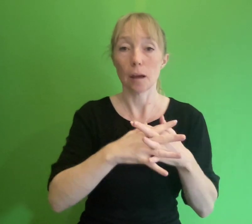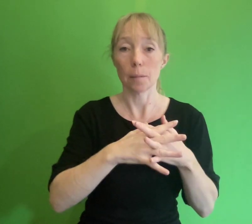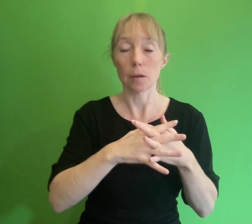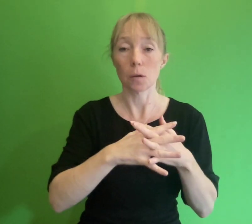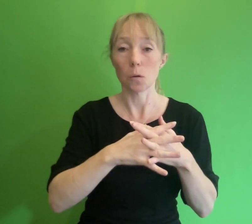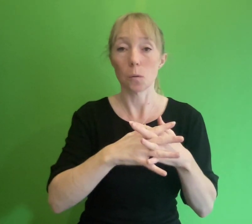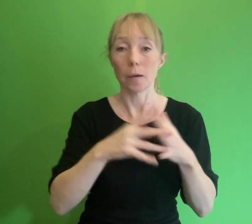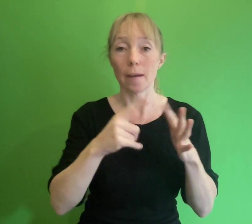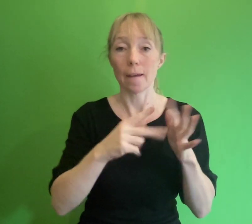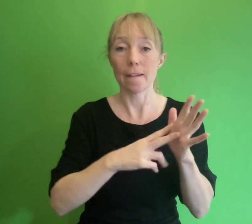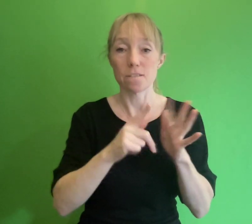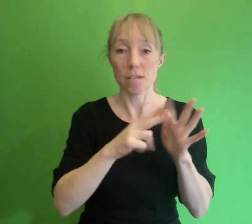@STW